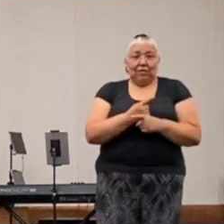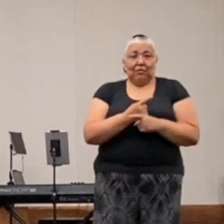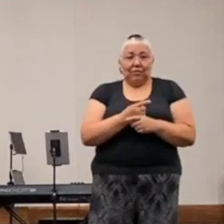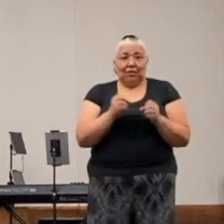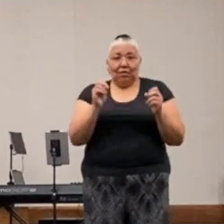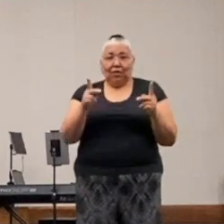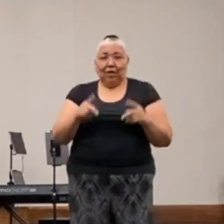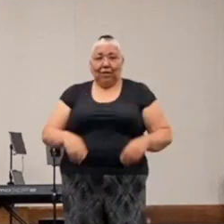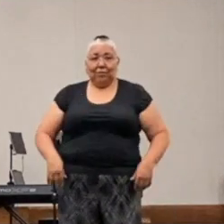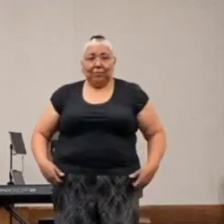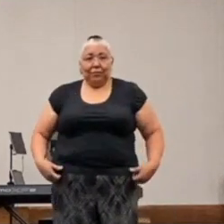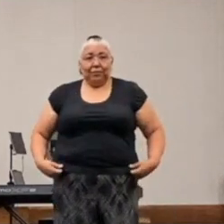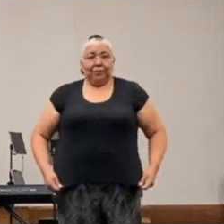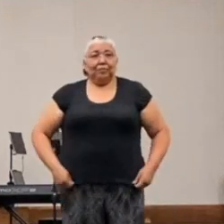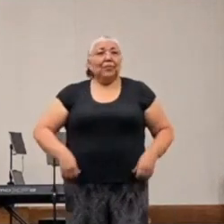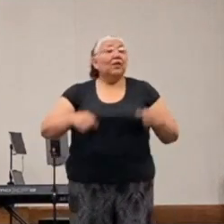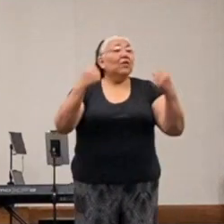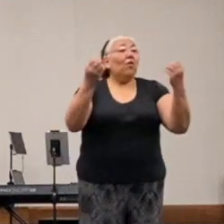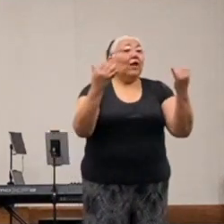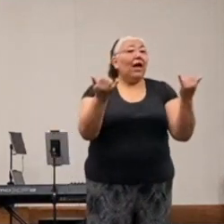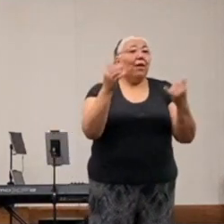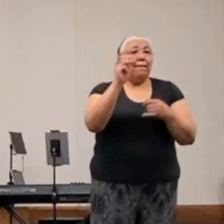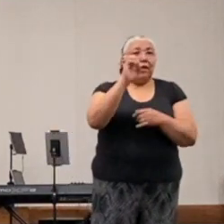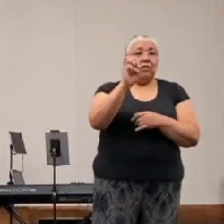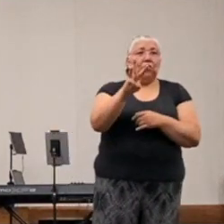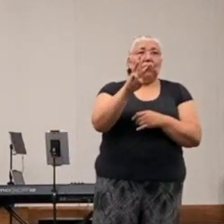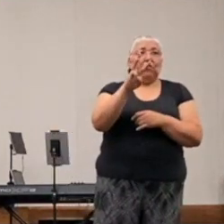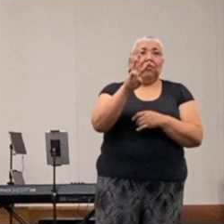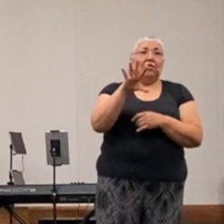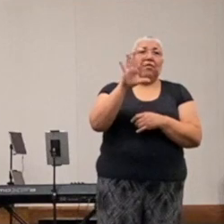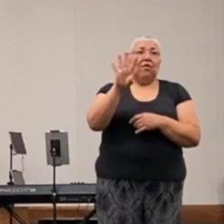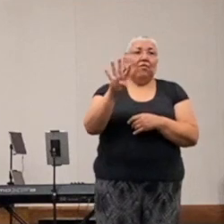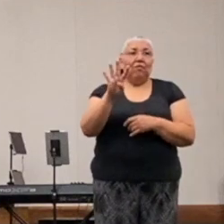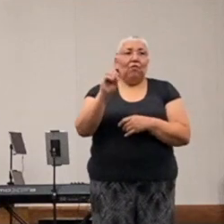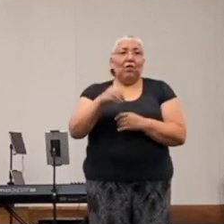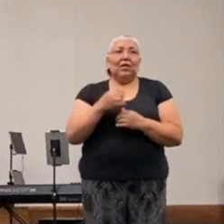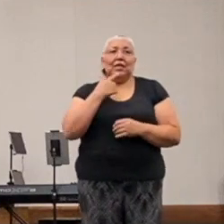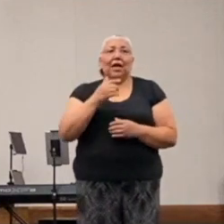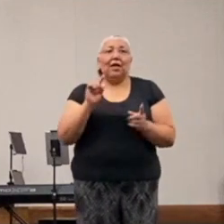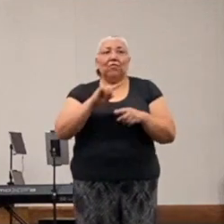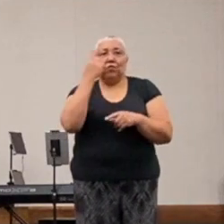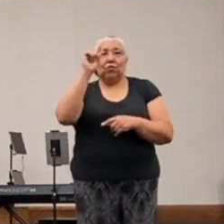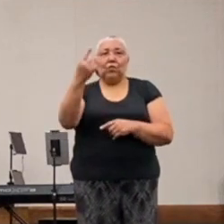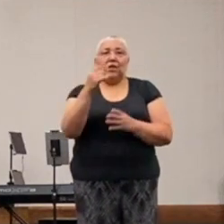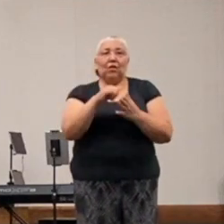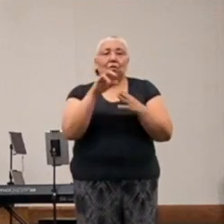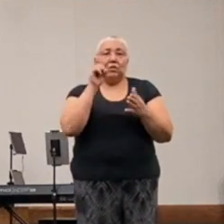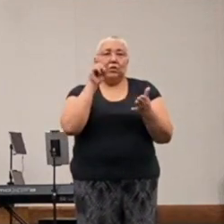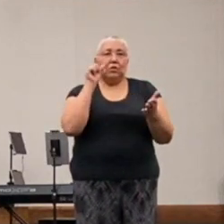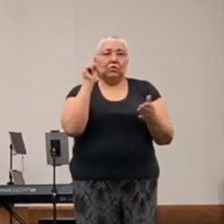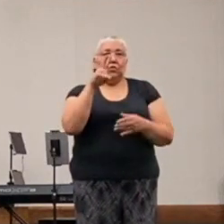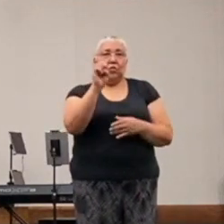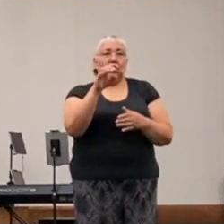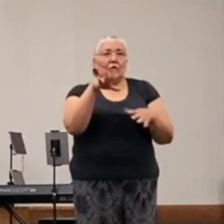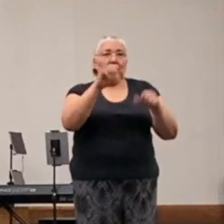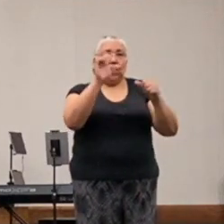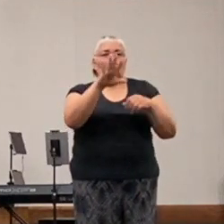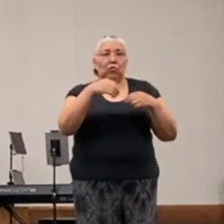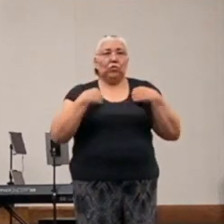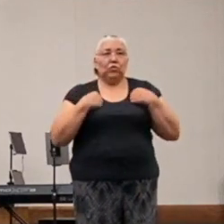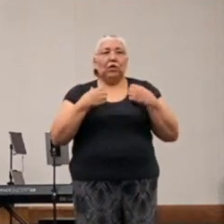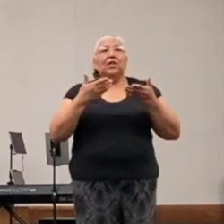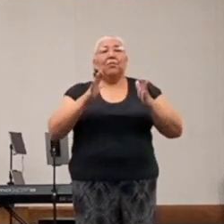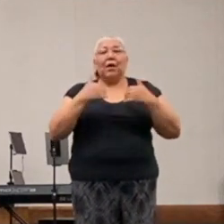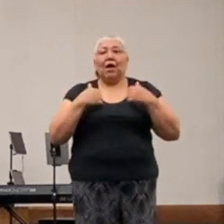Okay. So, this is what Matthew 5:40 says this. As for the one who wants to sue you and take away your shirt, let him have your